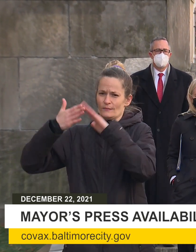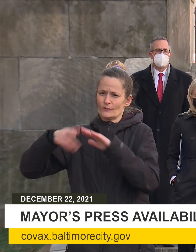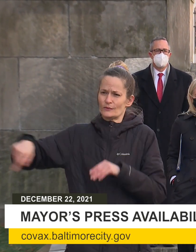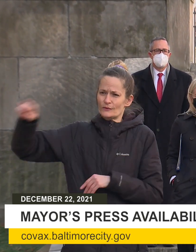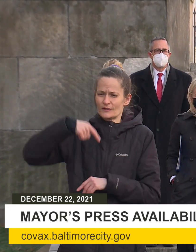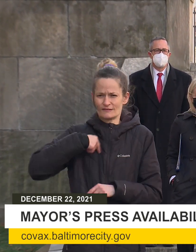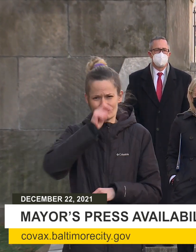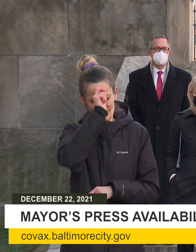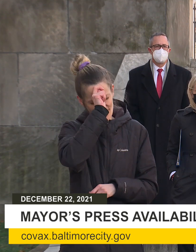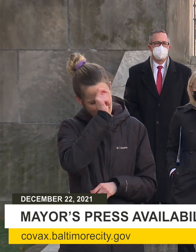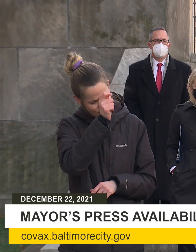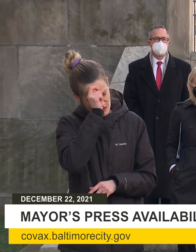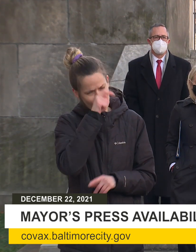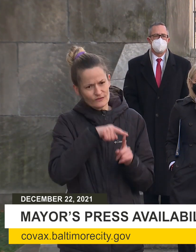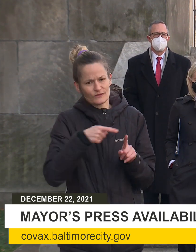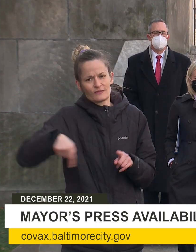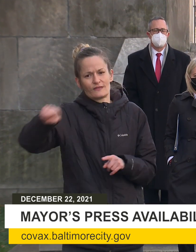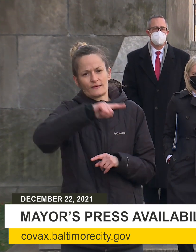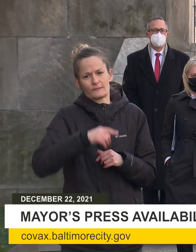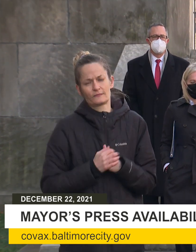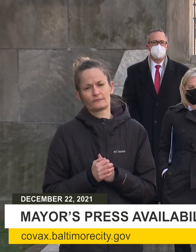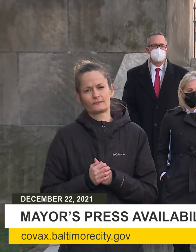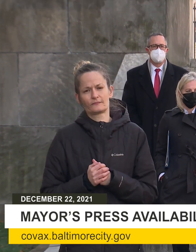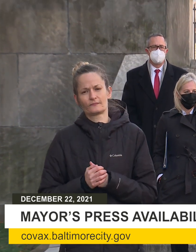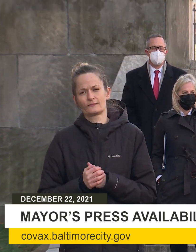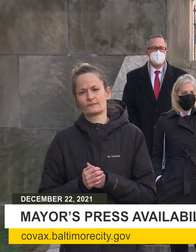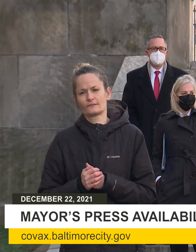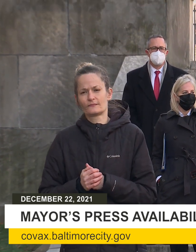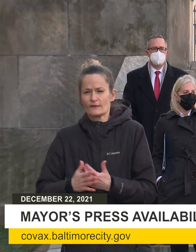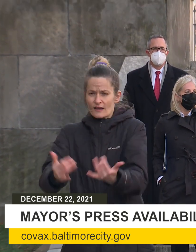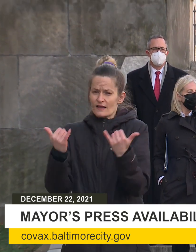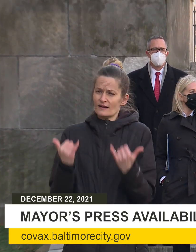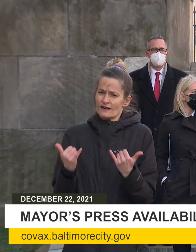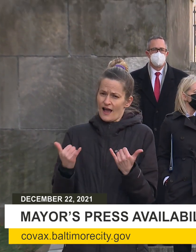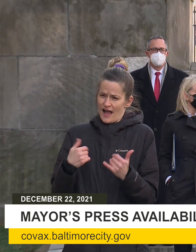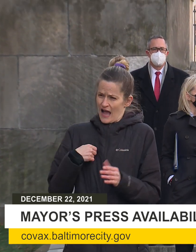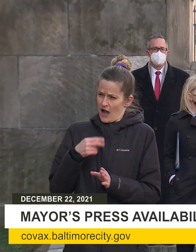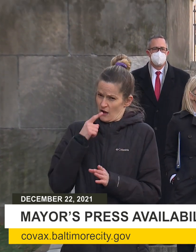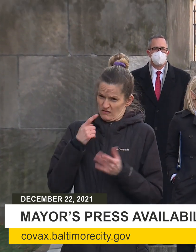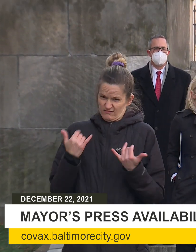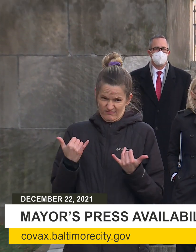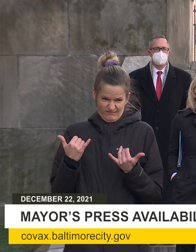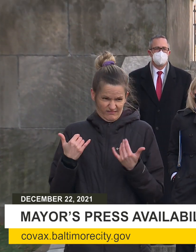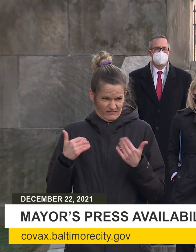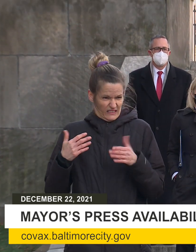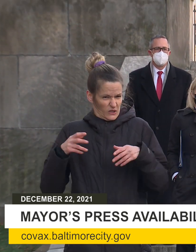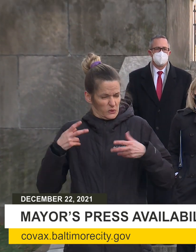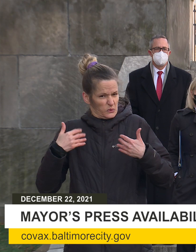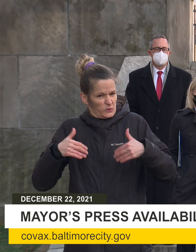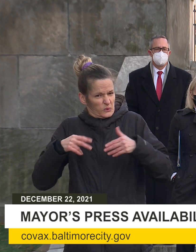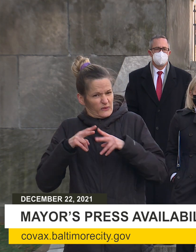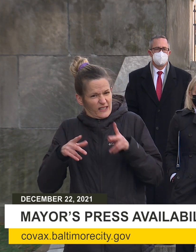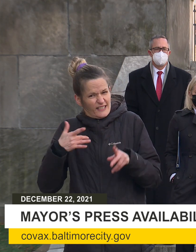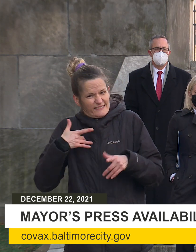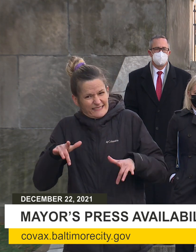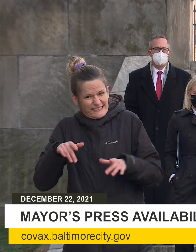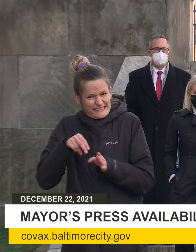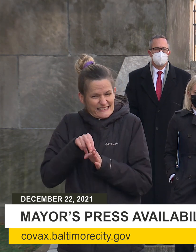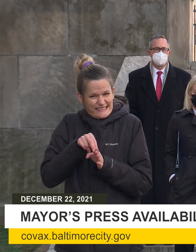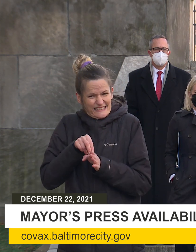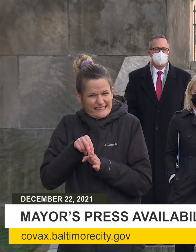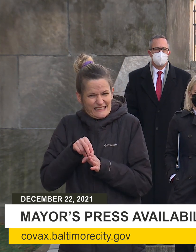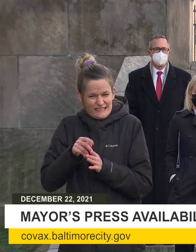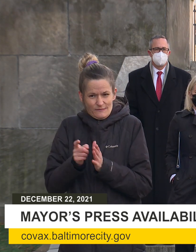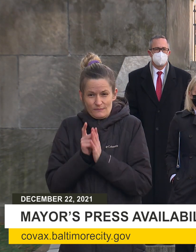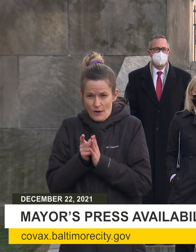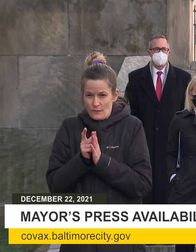at a pivotal moment in the delivery of healthcare in the midst of our response to this virus and the surge.